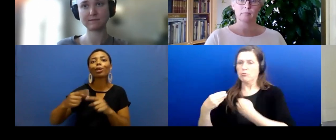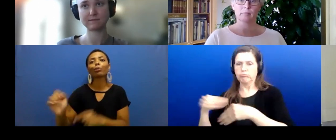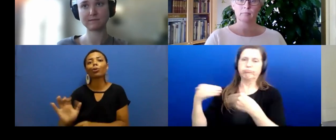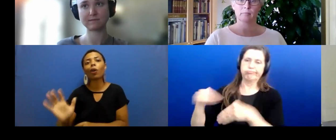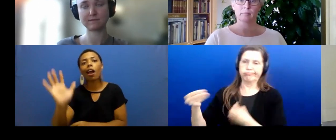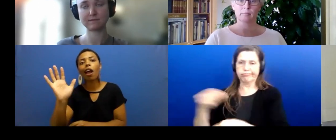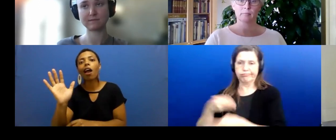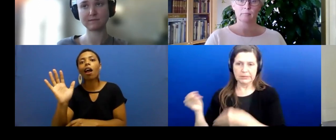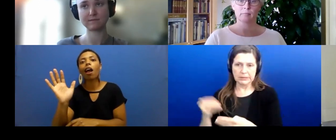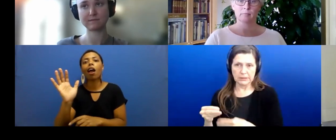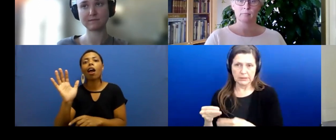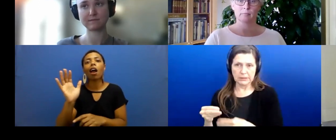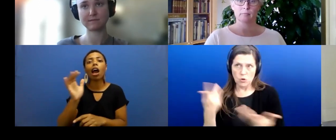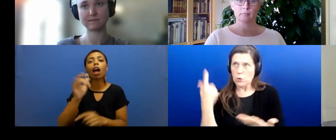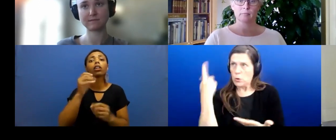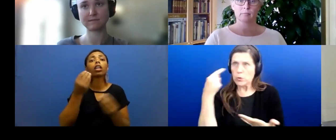to invest in this